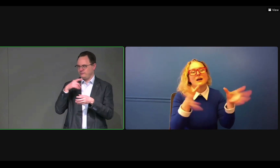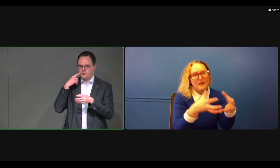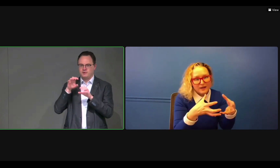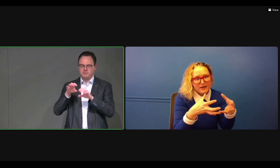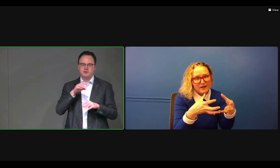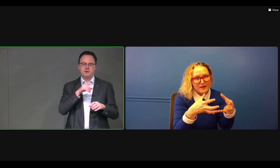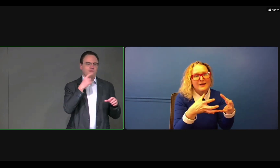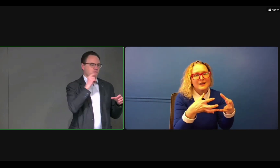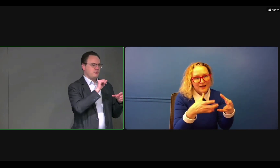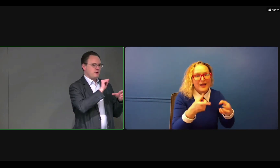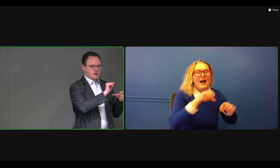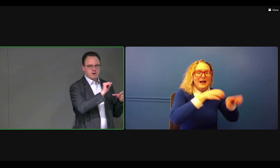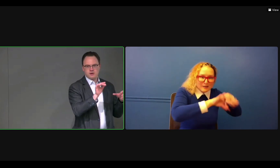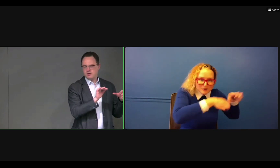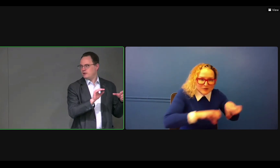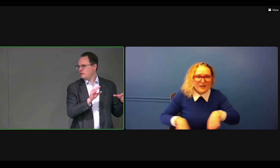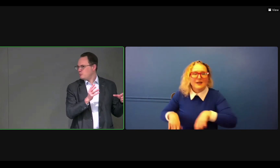our website soon.